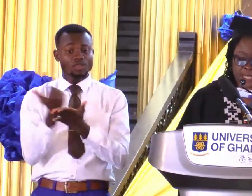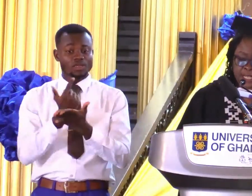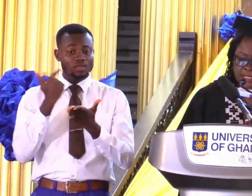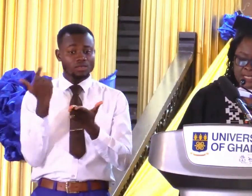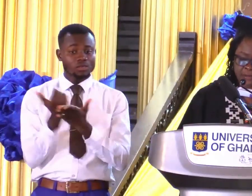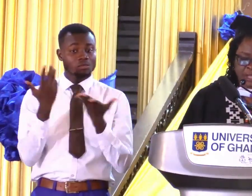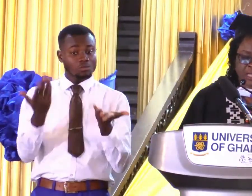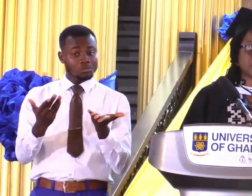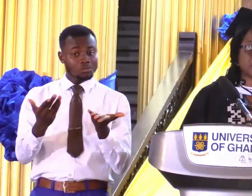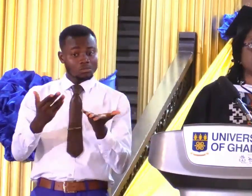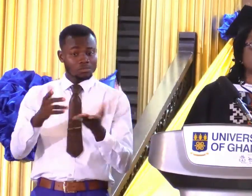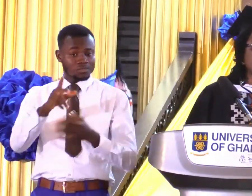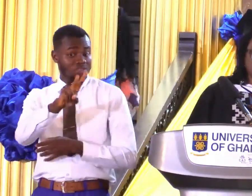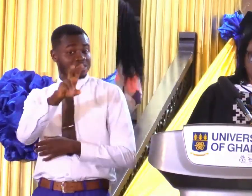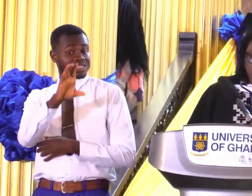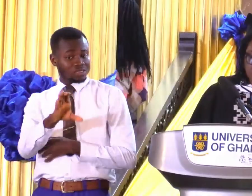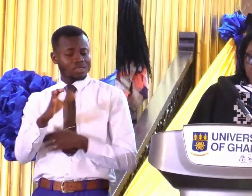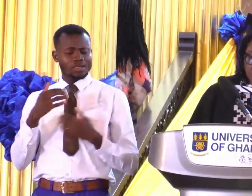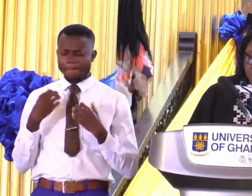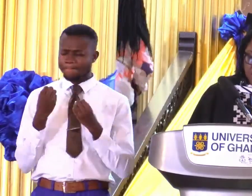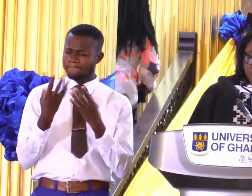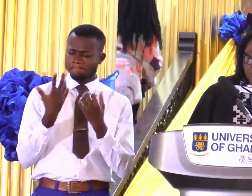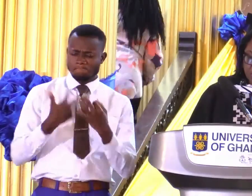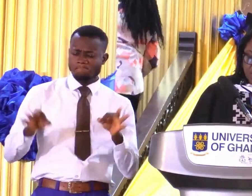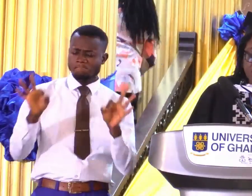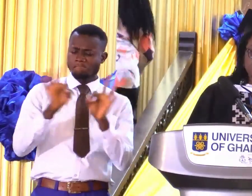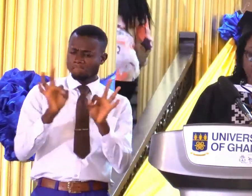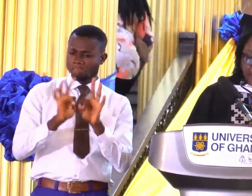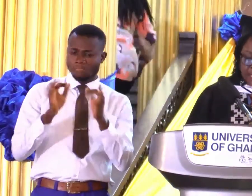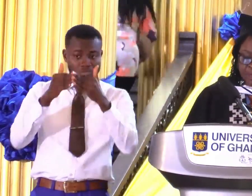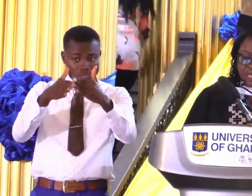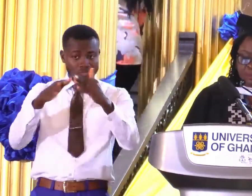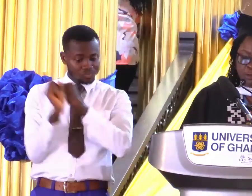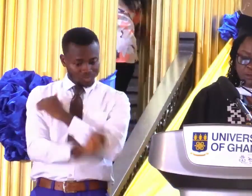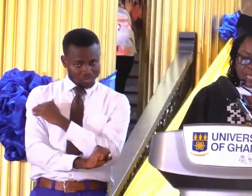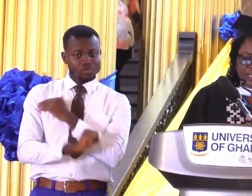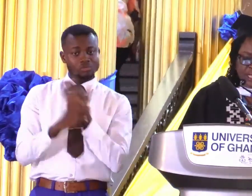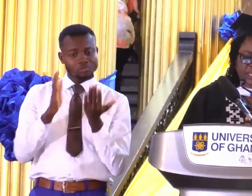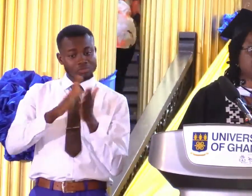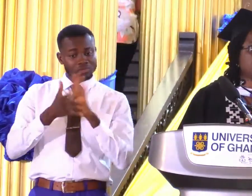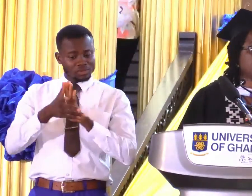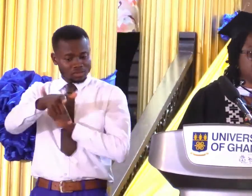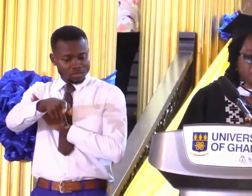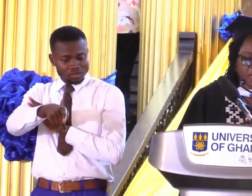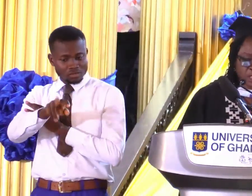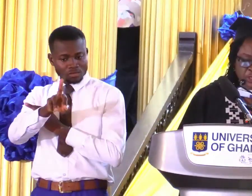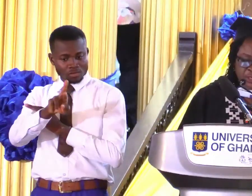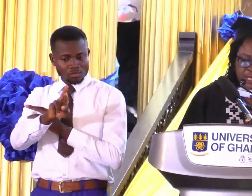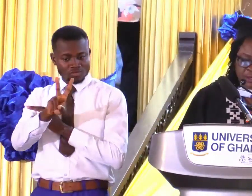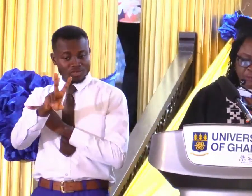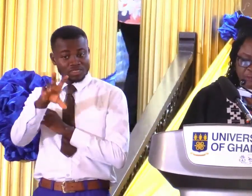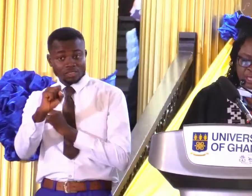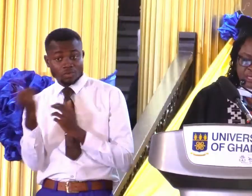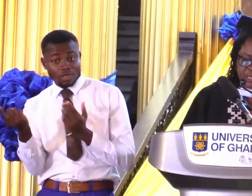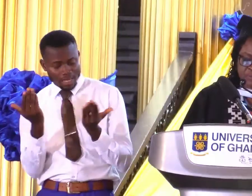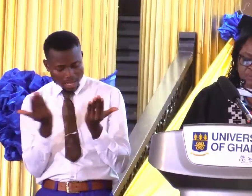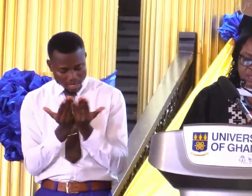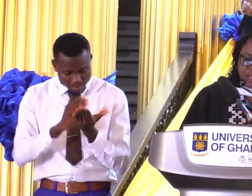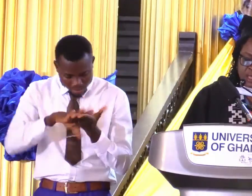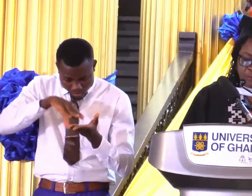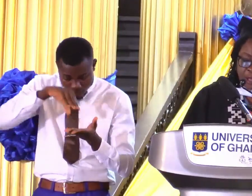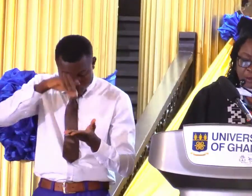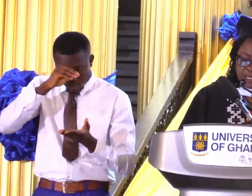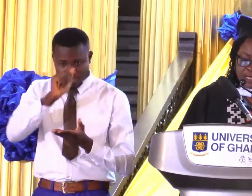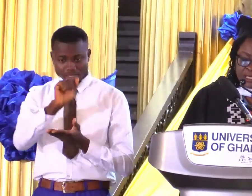she's held several key leadership positions. She has been the Pro-Vice Chancellor for Academic and Student Affairs,